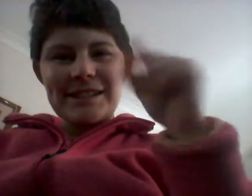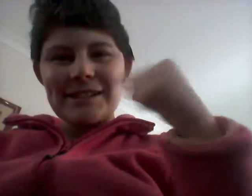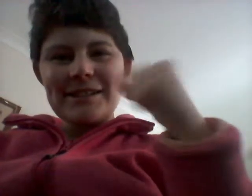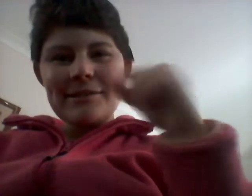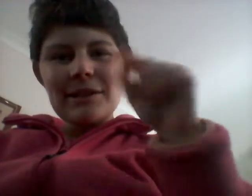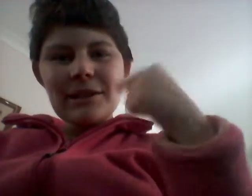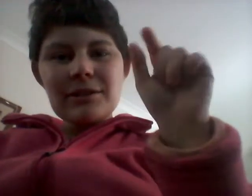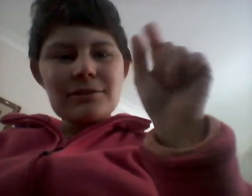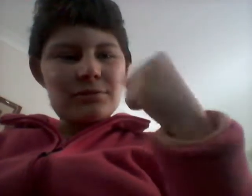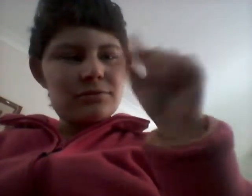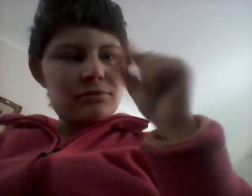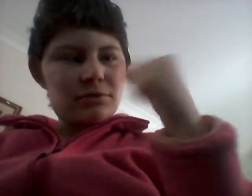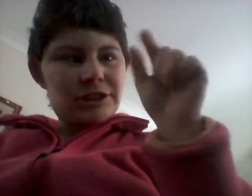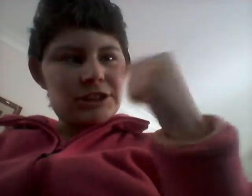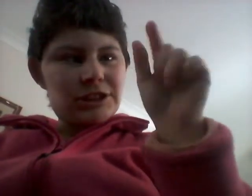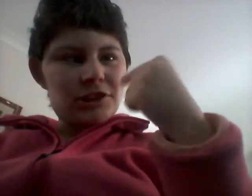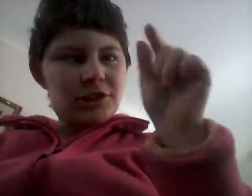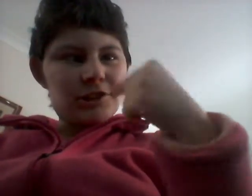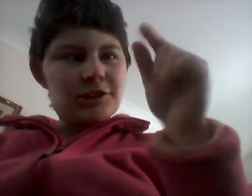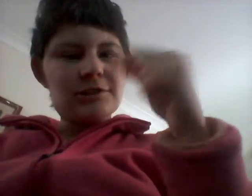Green. Green. Green.